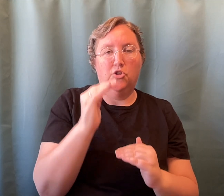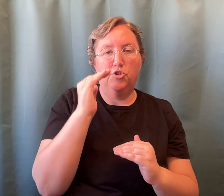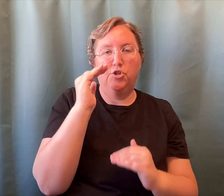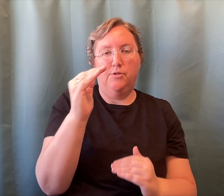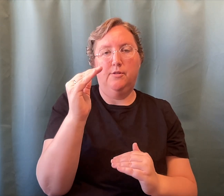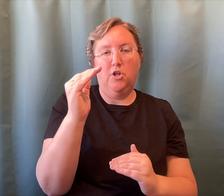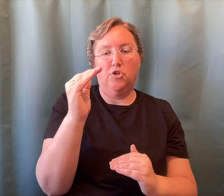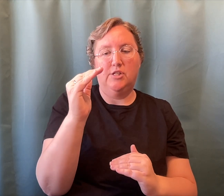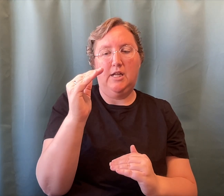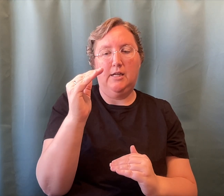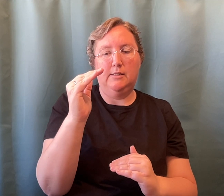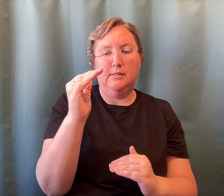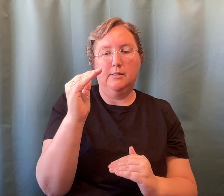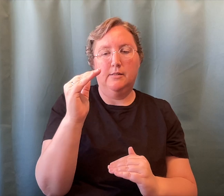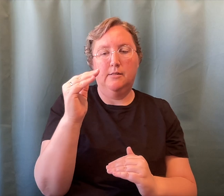large, large size,